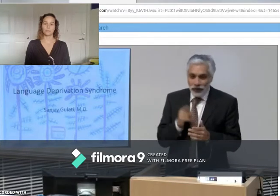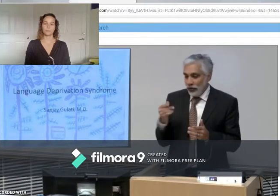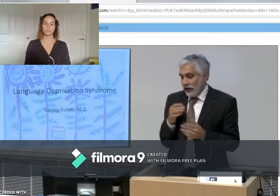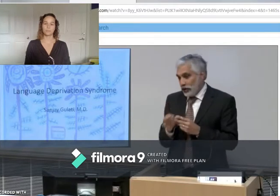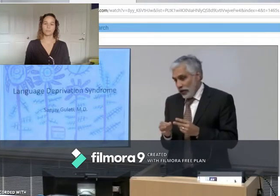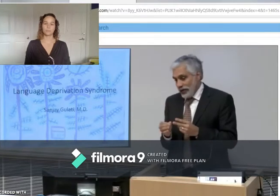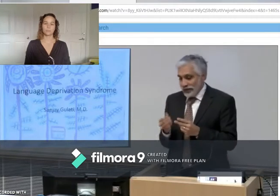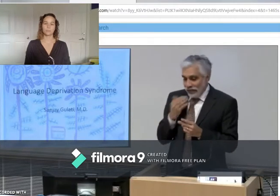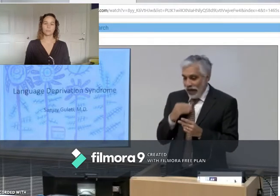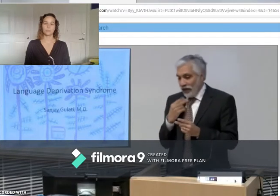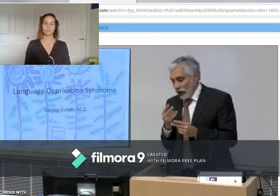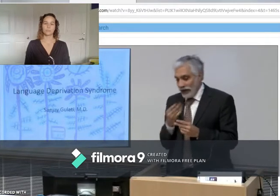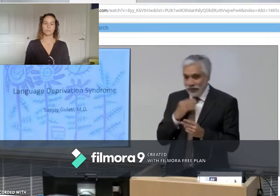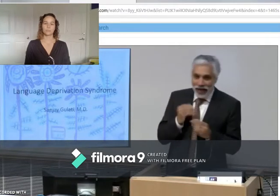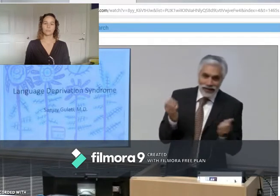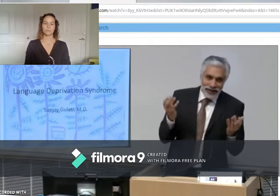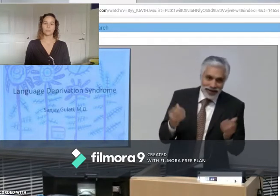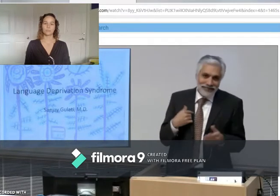32.